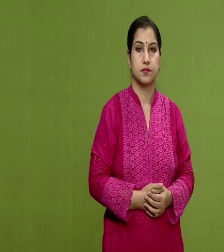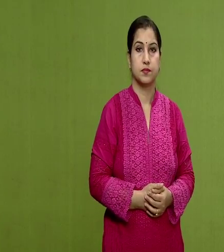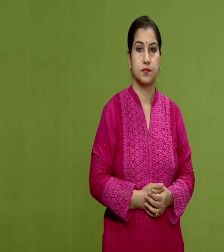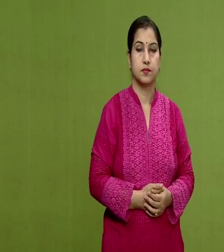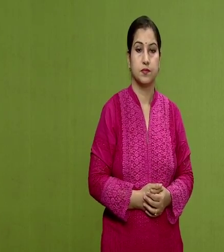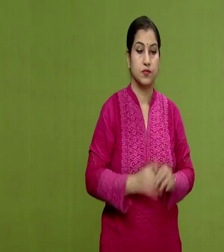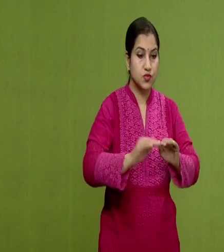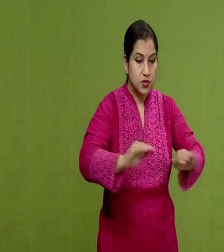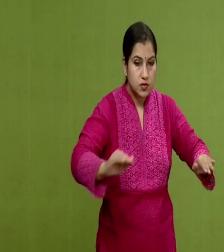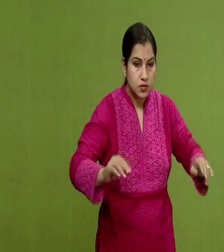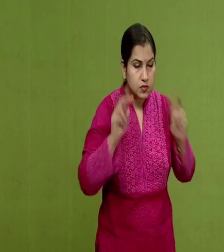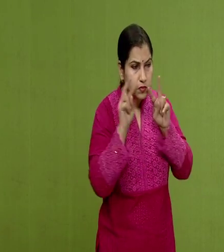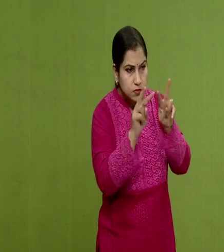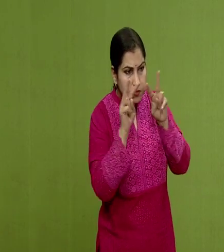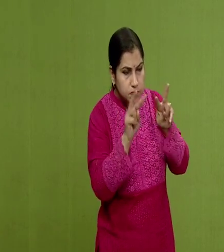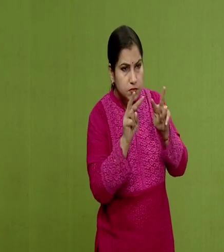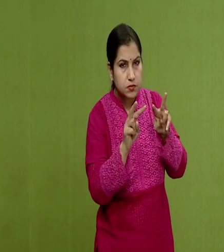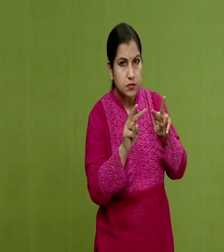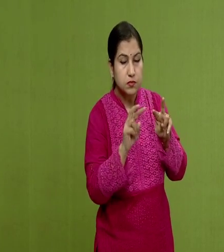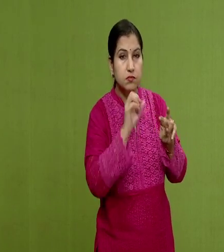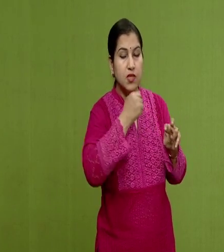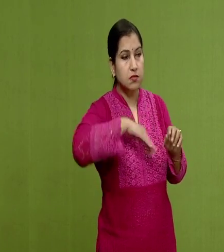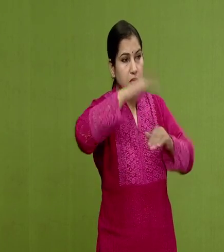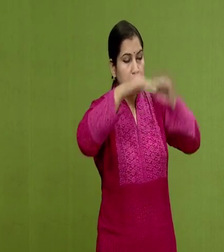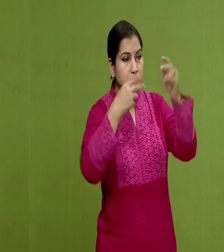Children observe their elders and